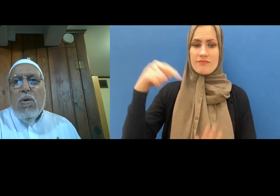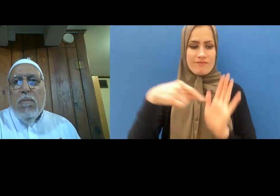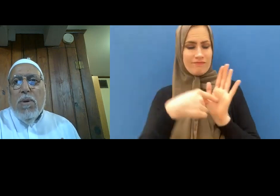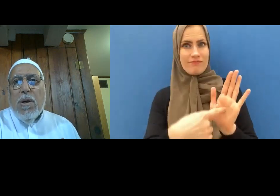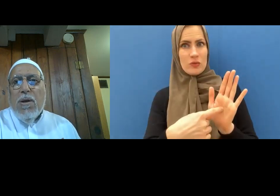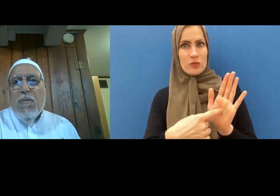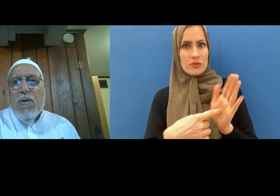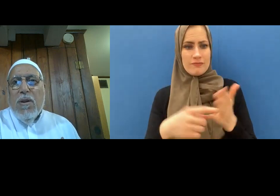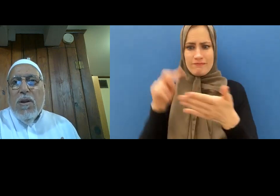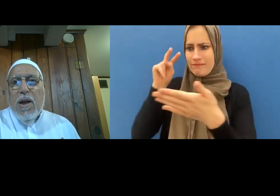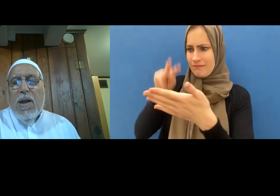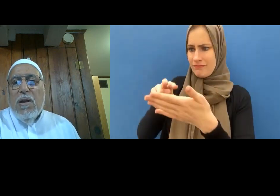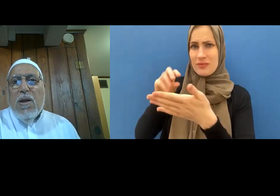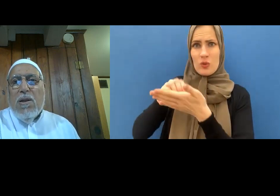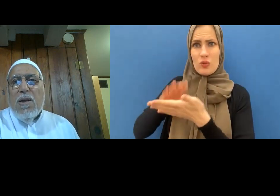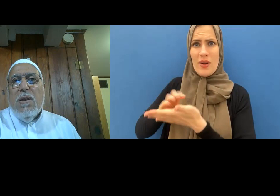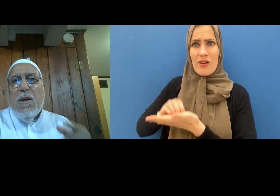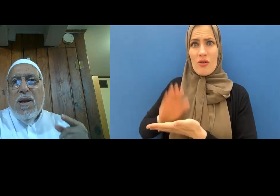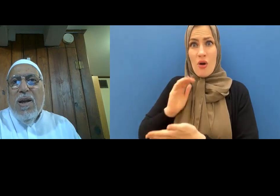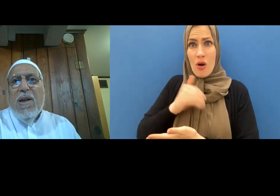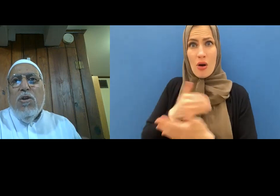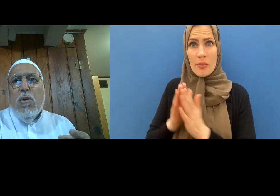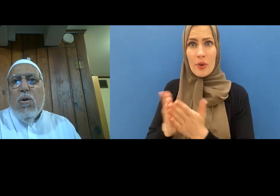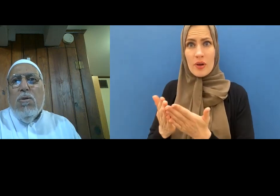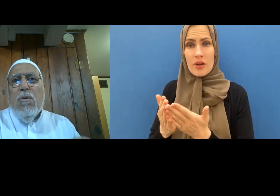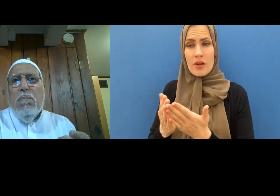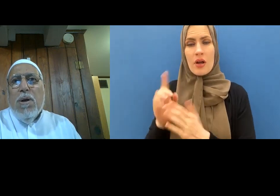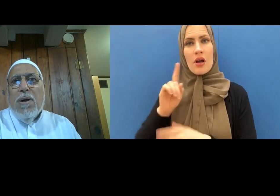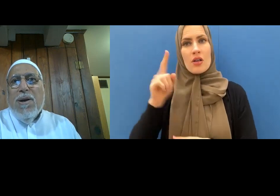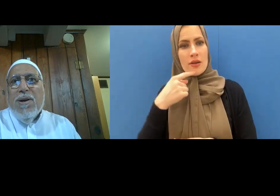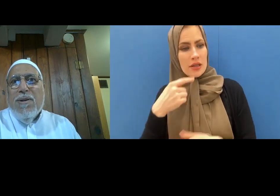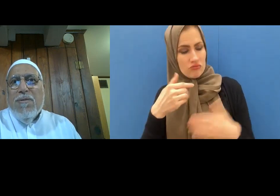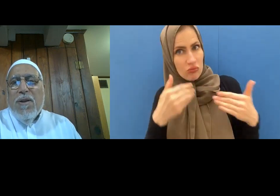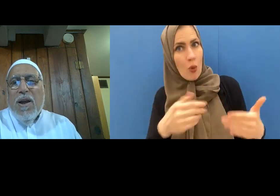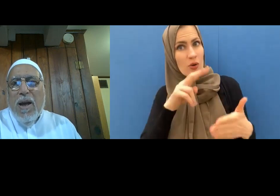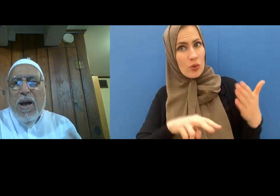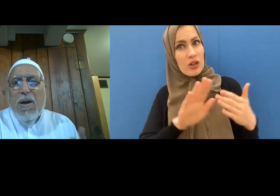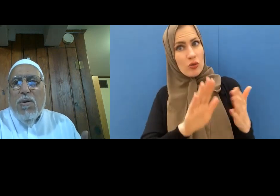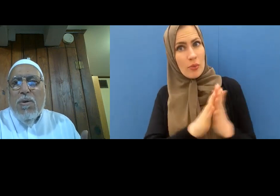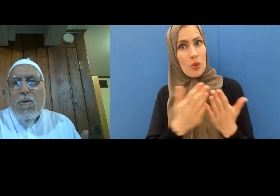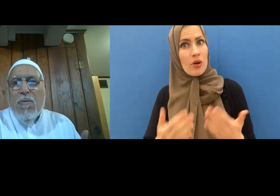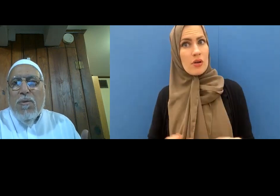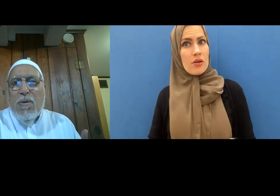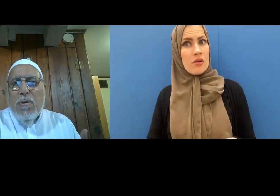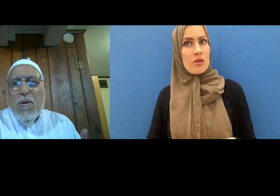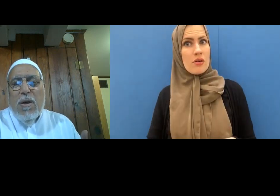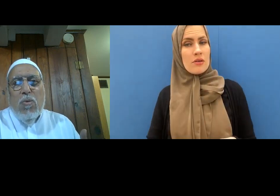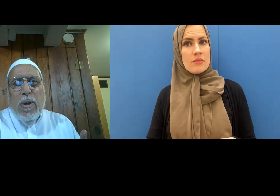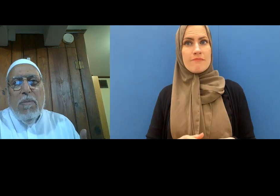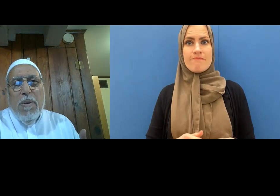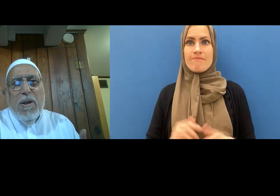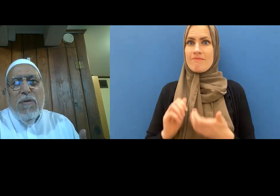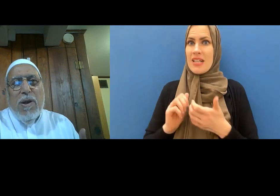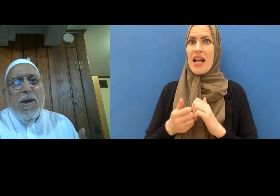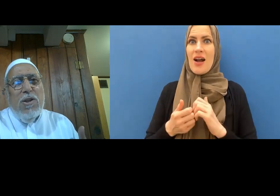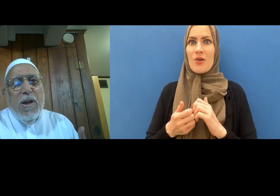our own book, and He tells us, read your own book, how? It will